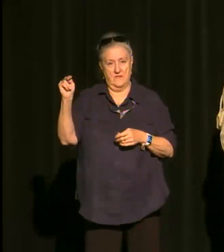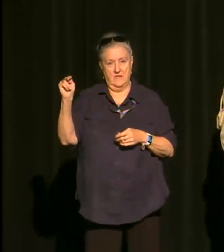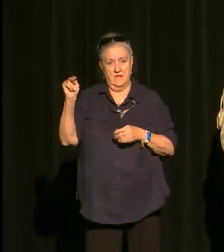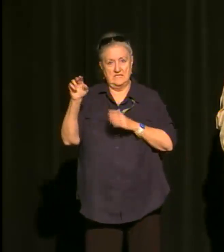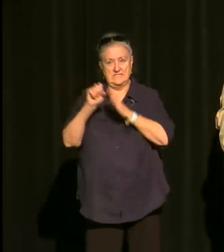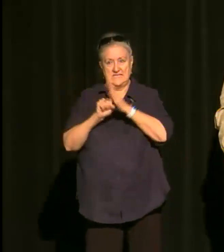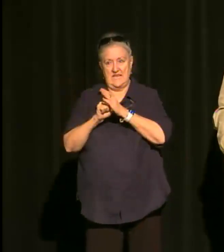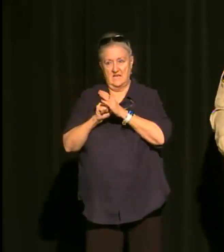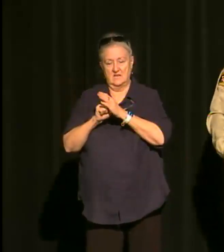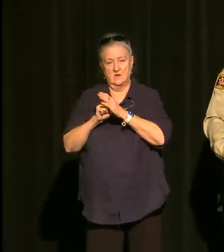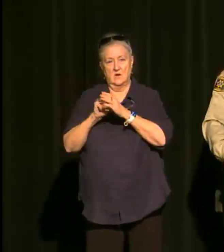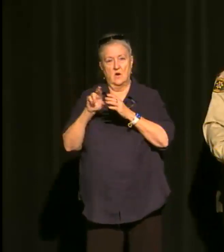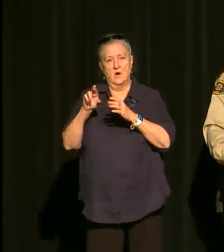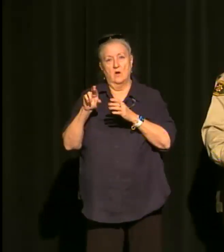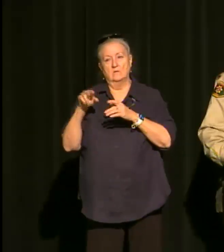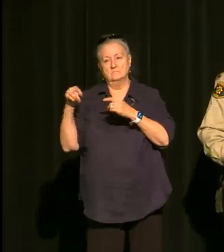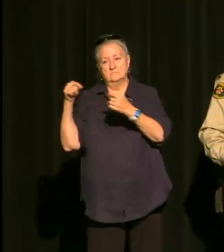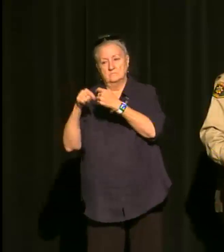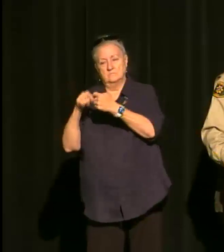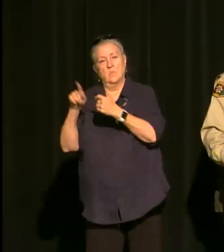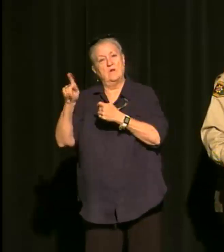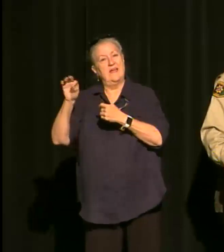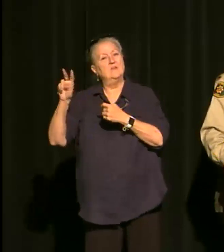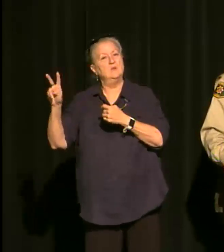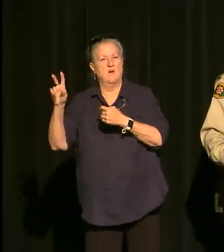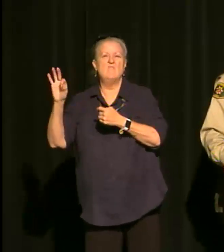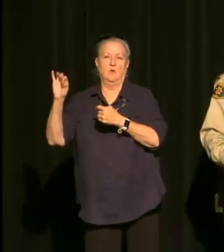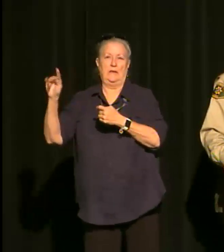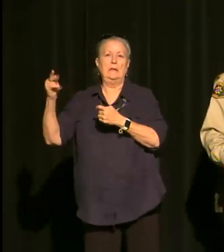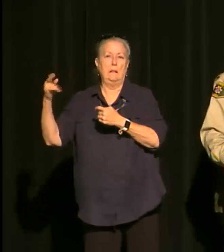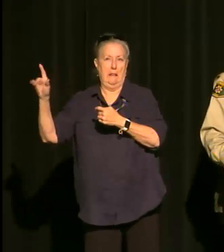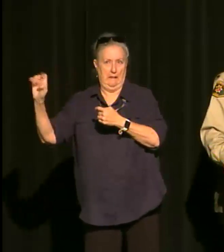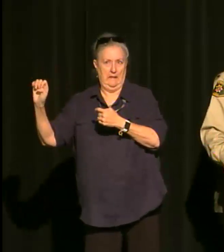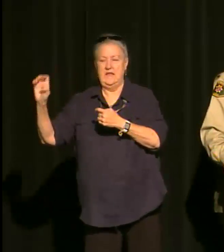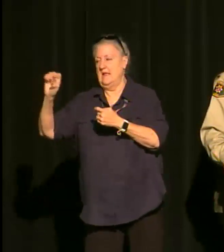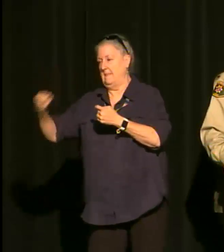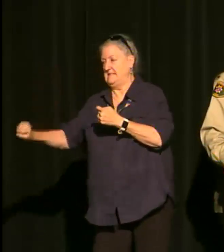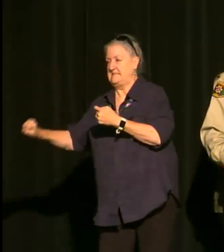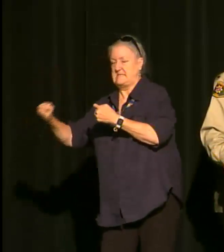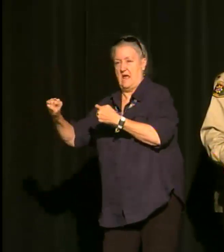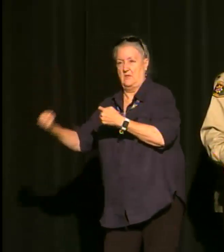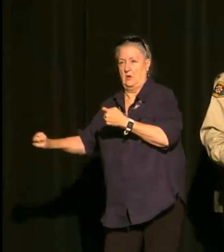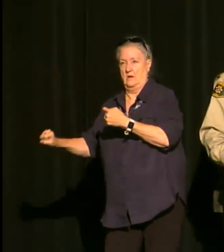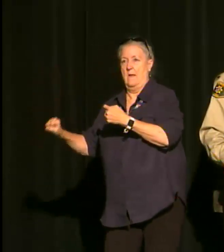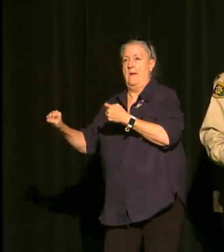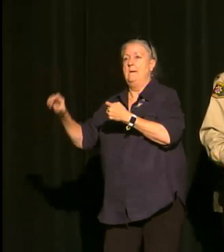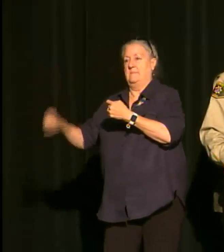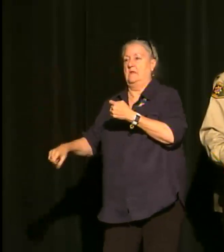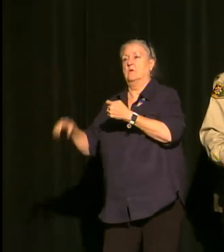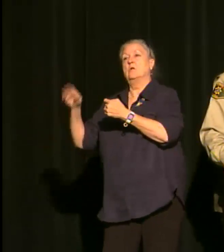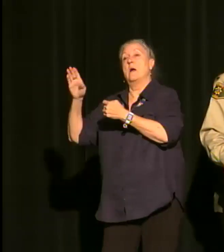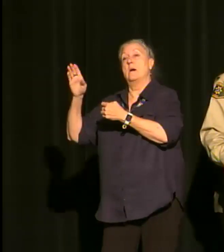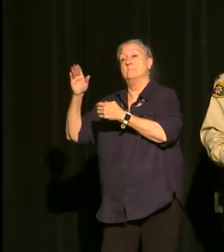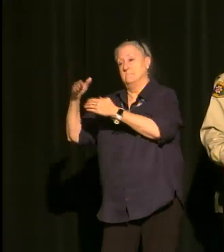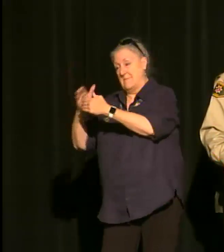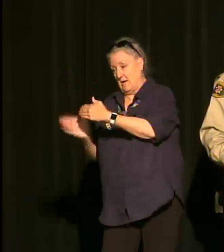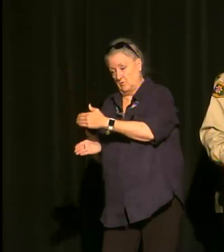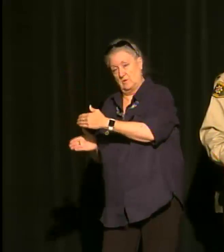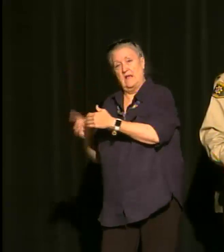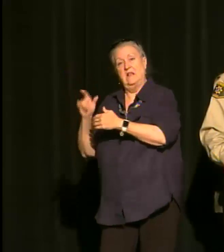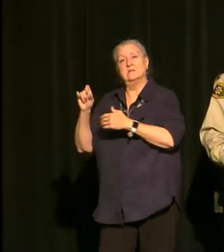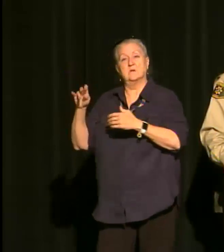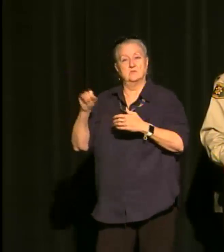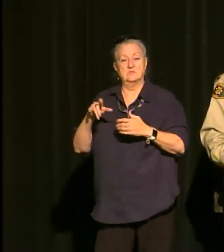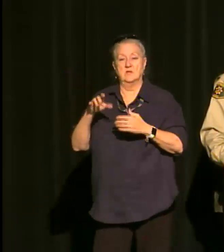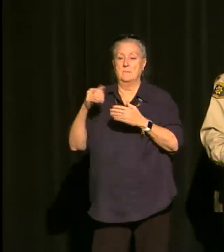State Route 192, that's Foothill Road, in the southern boundary of the Los Padres National Forest, in between